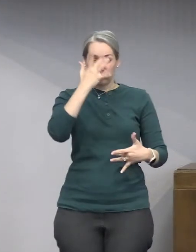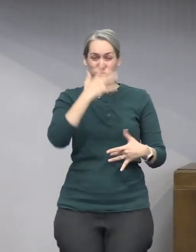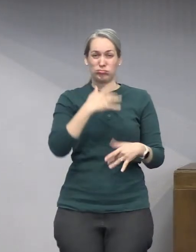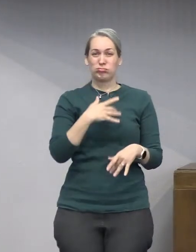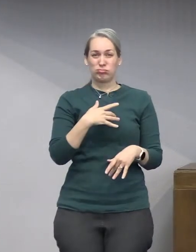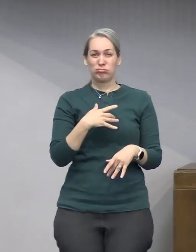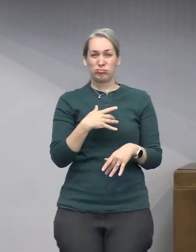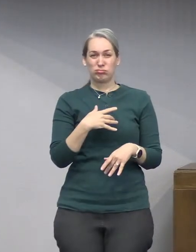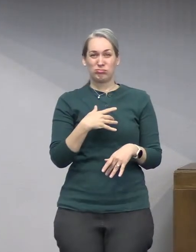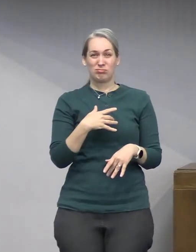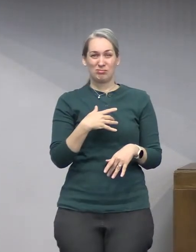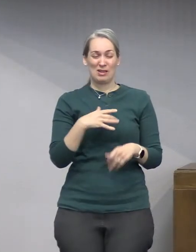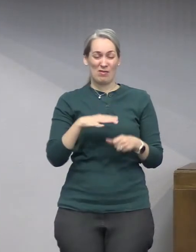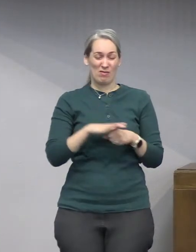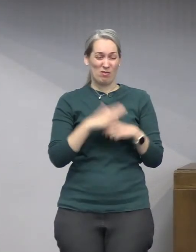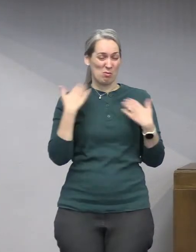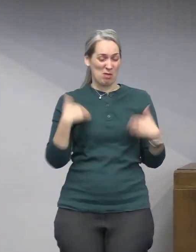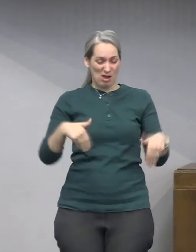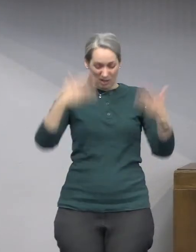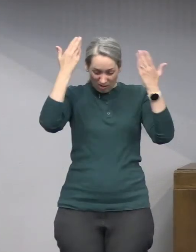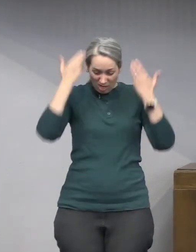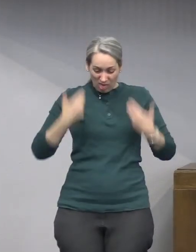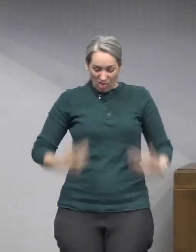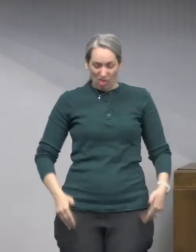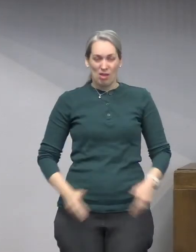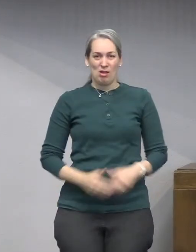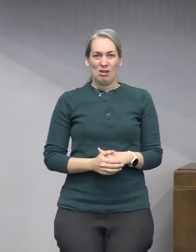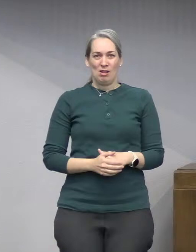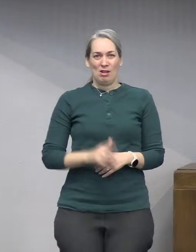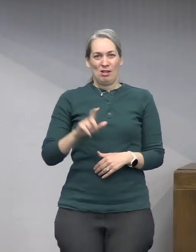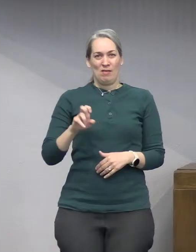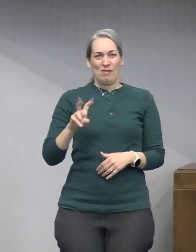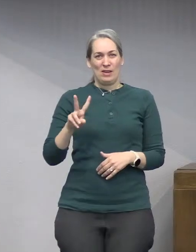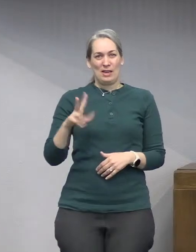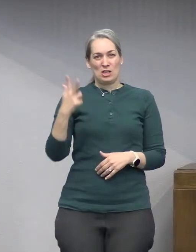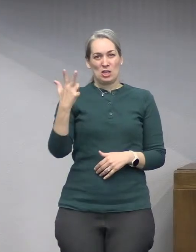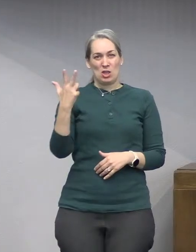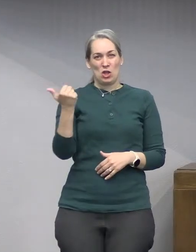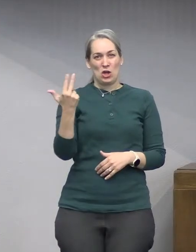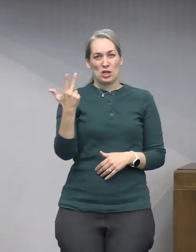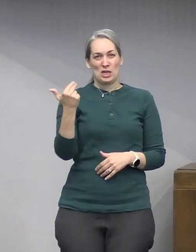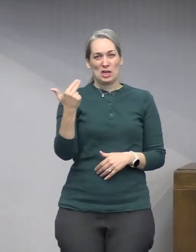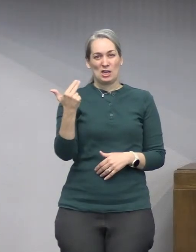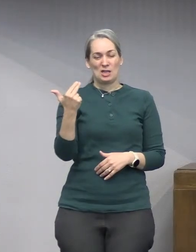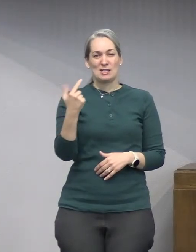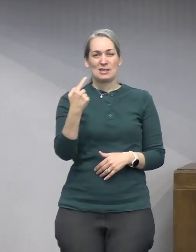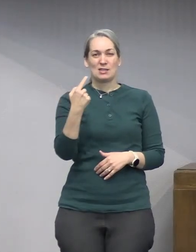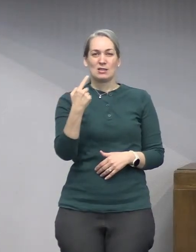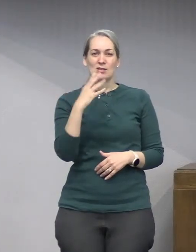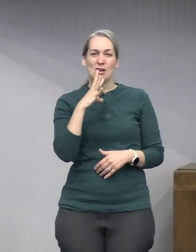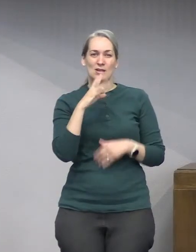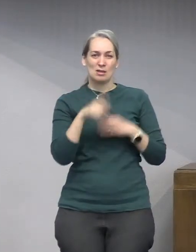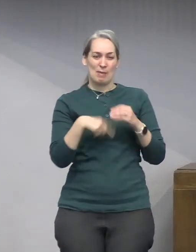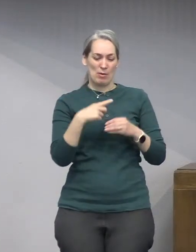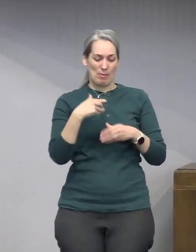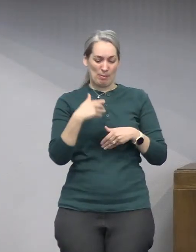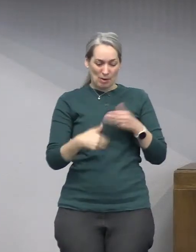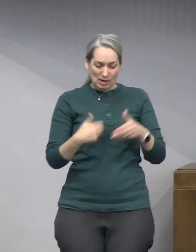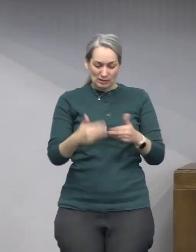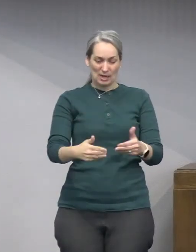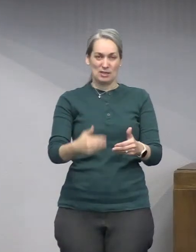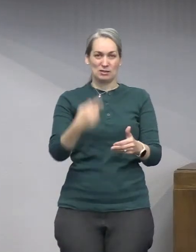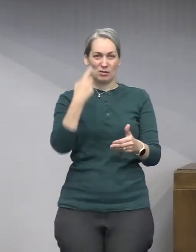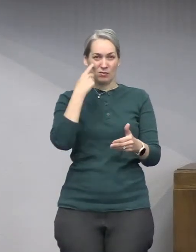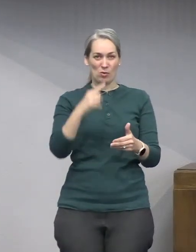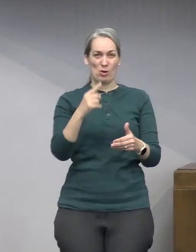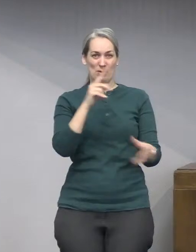affected on his entire body. Leviticus 13 tells us what the process was